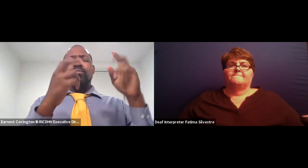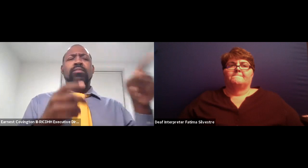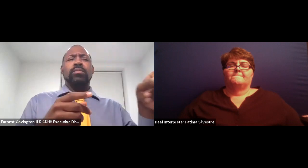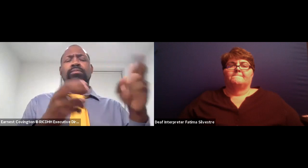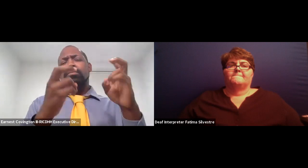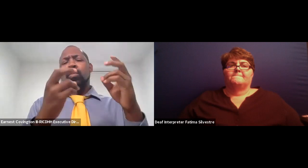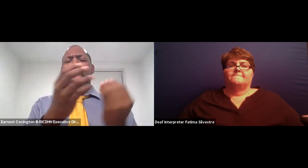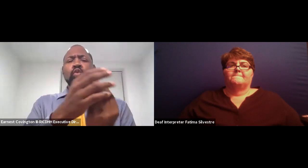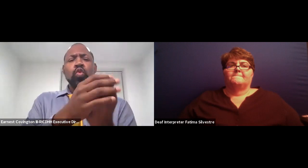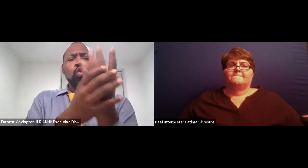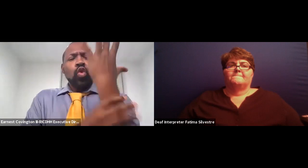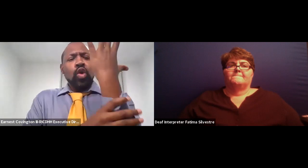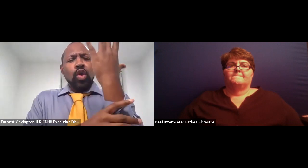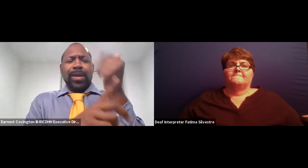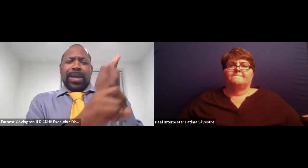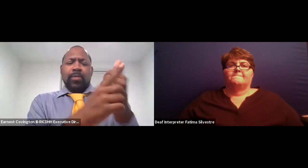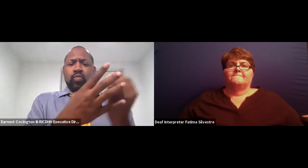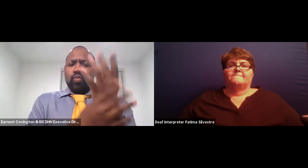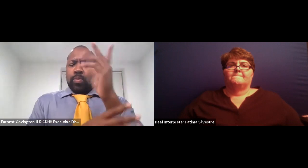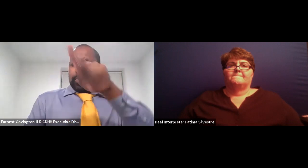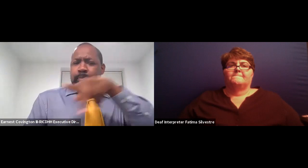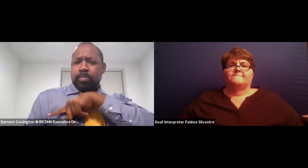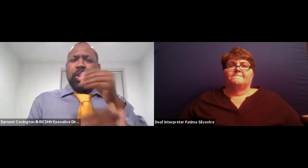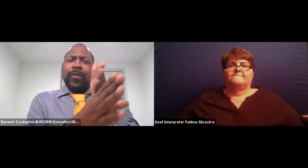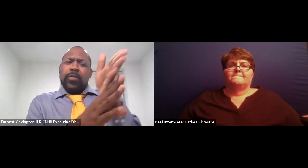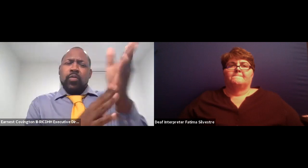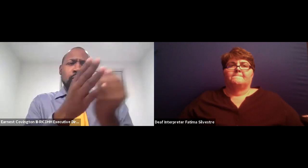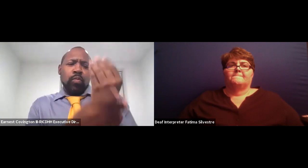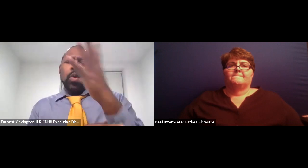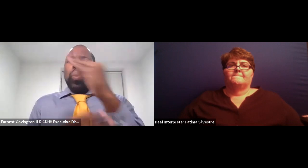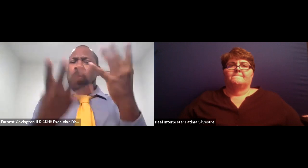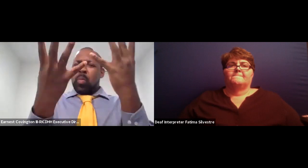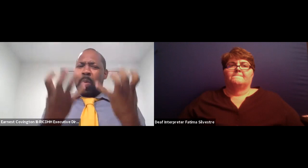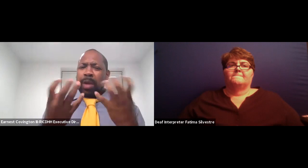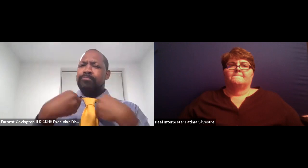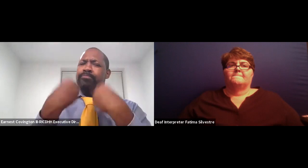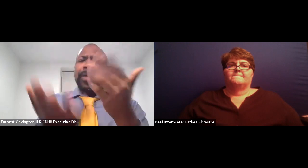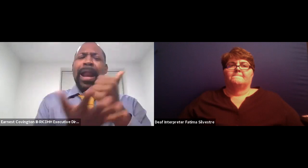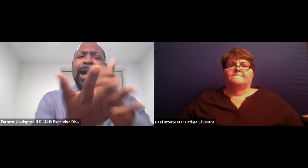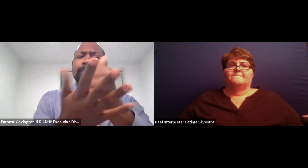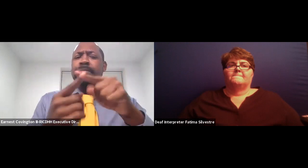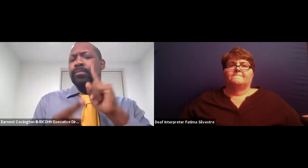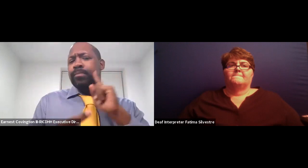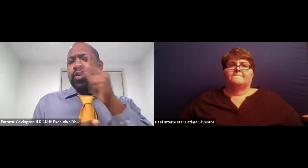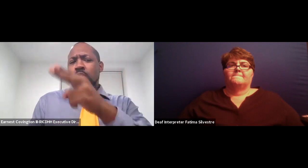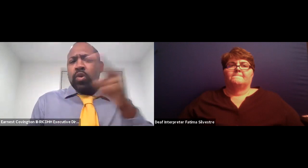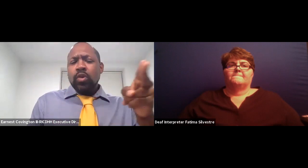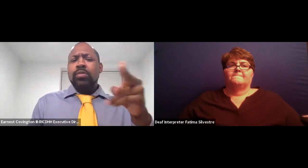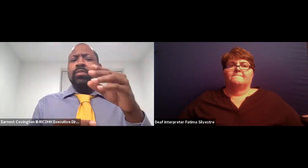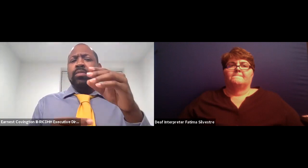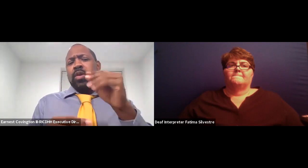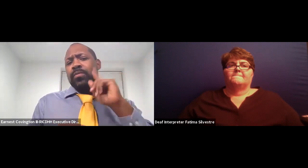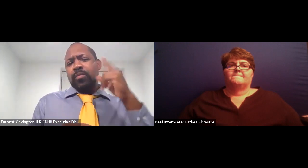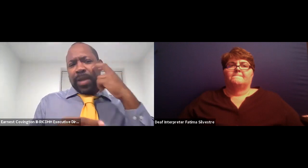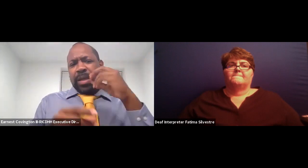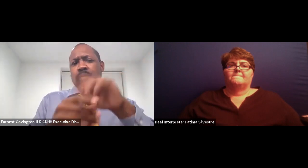take workshops and grow as much as possible. And she wanted to be